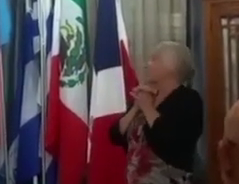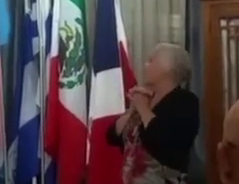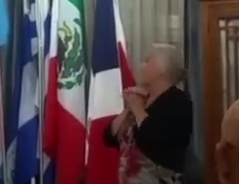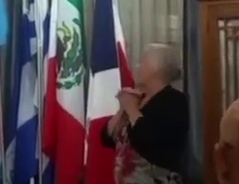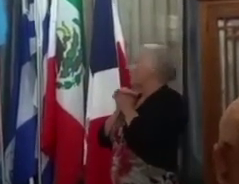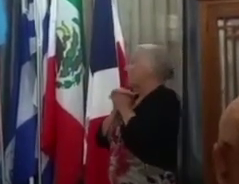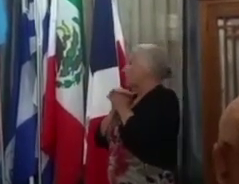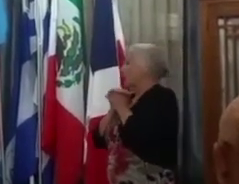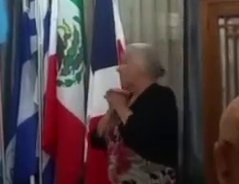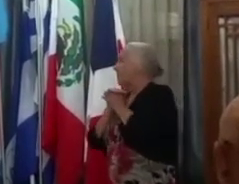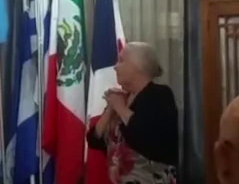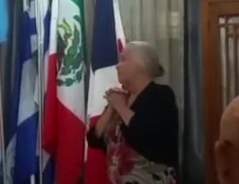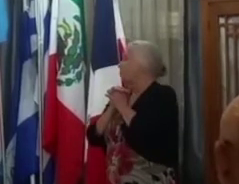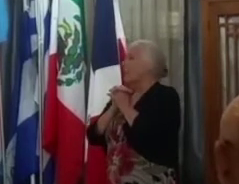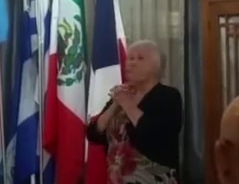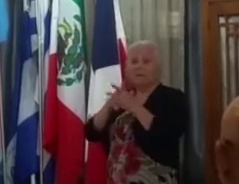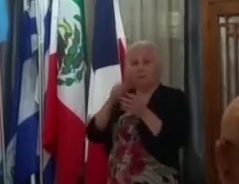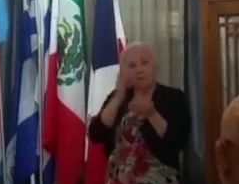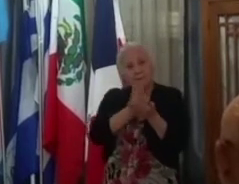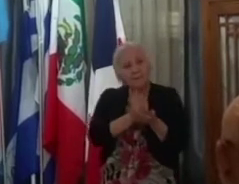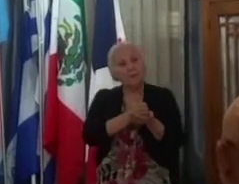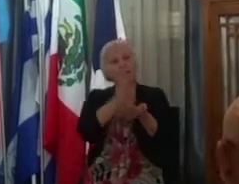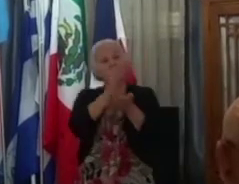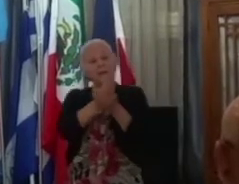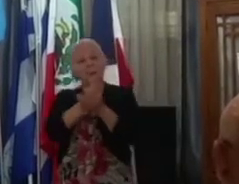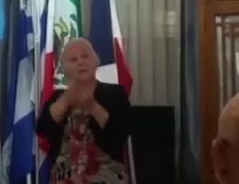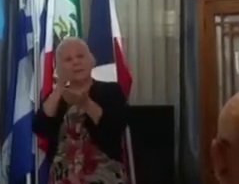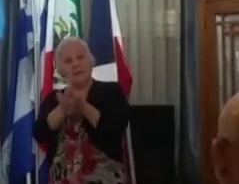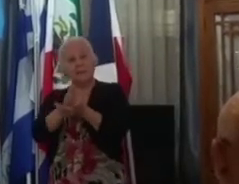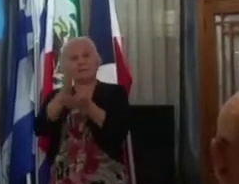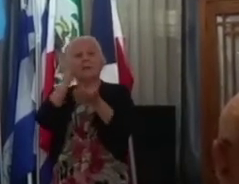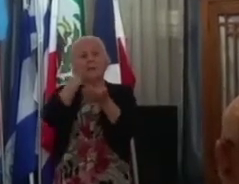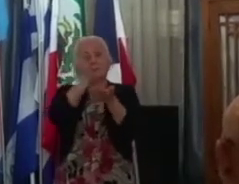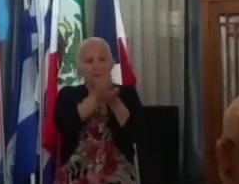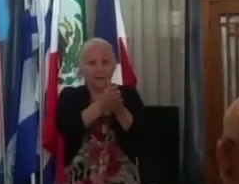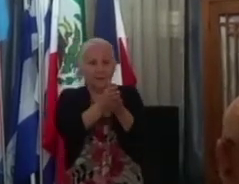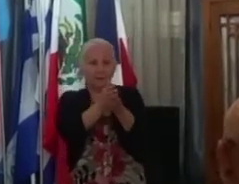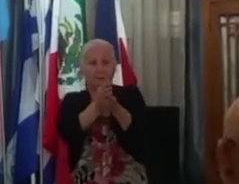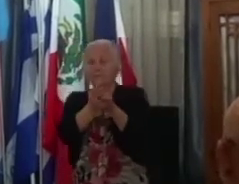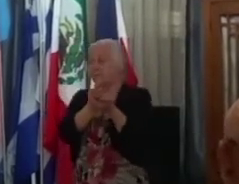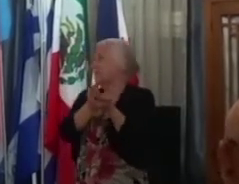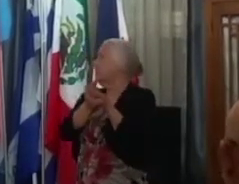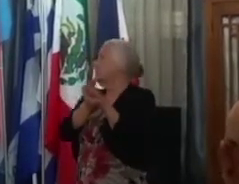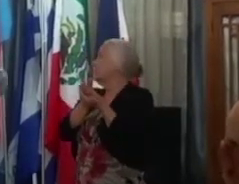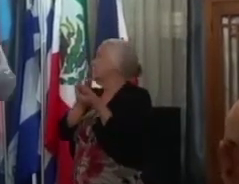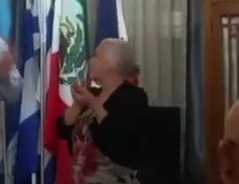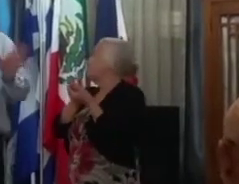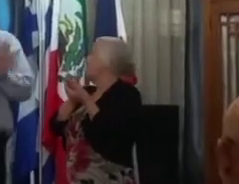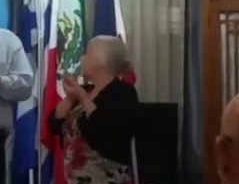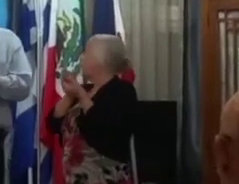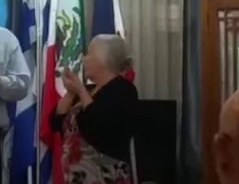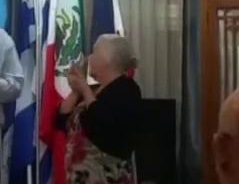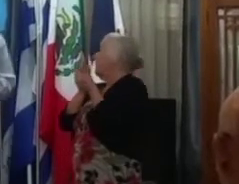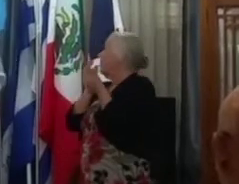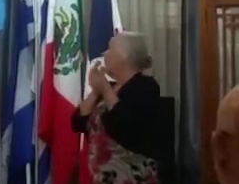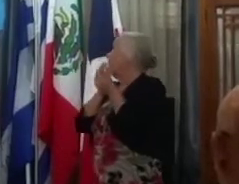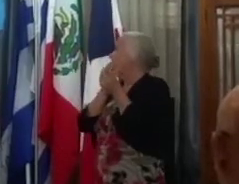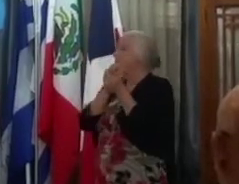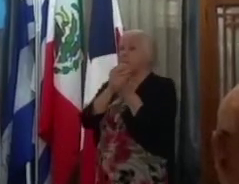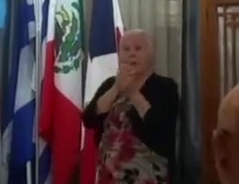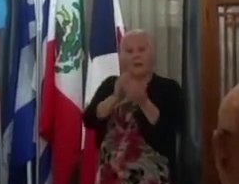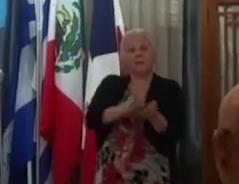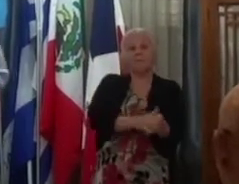Well, God continued to use confirming signs. Pero Dios siguió usando señales confirmando. After the following Wednesday